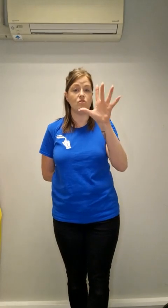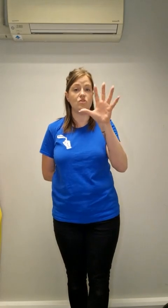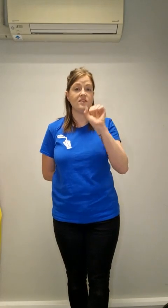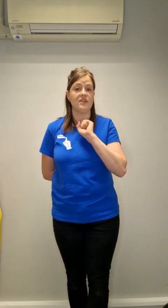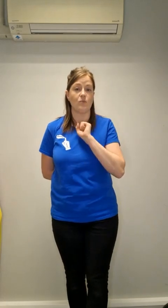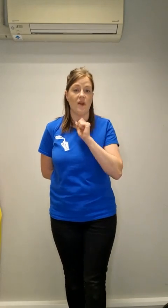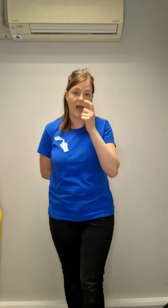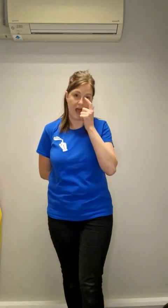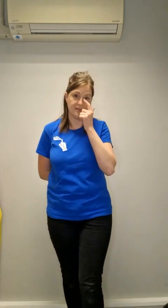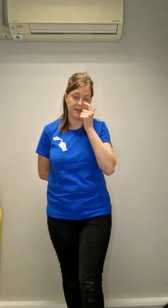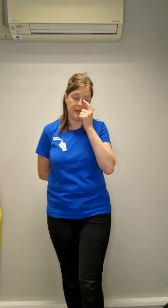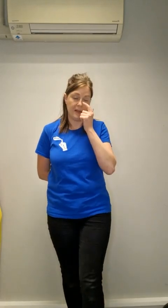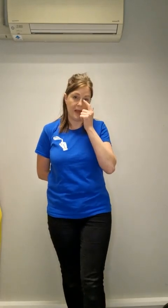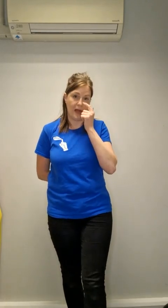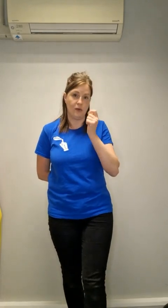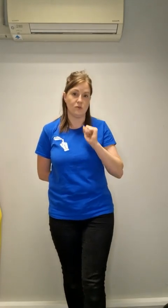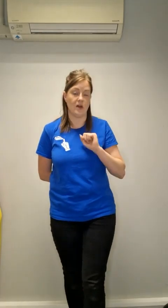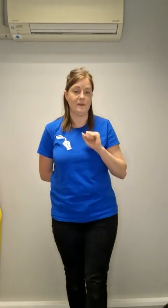just this one hand at all times.